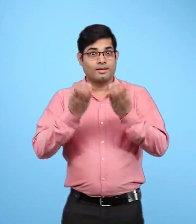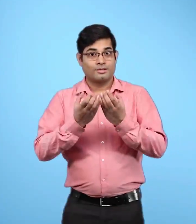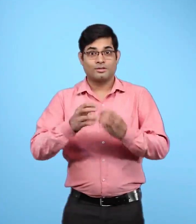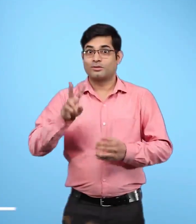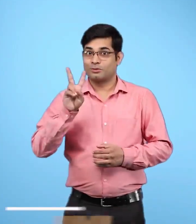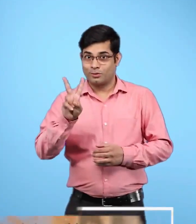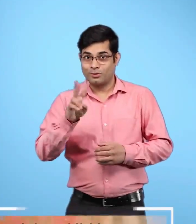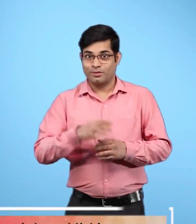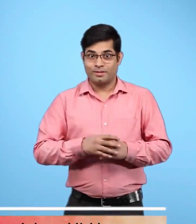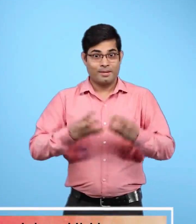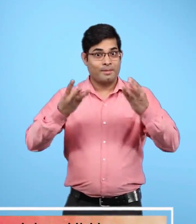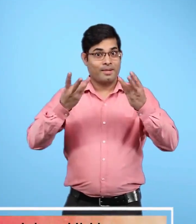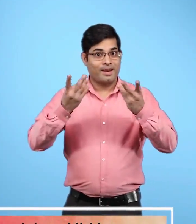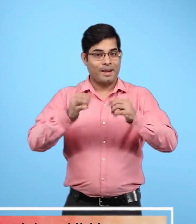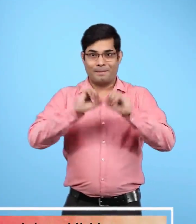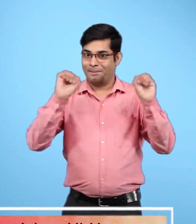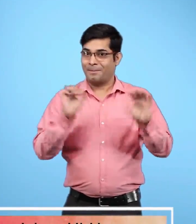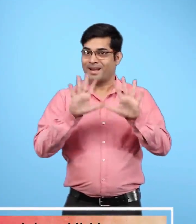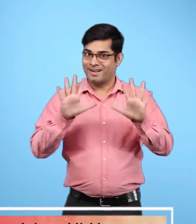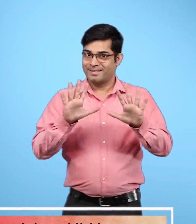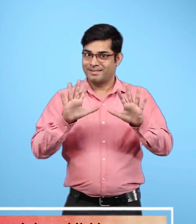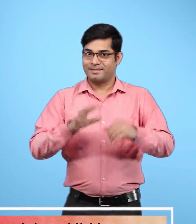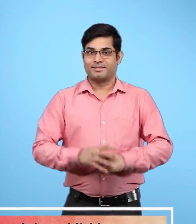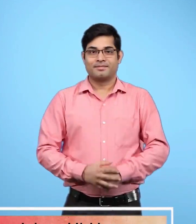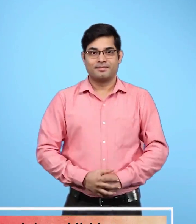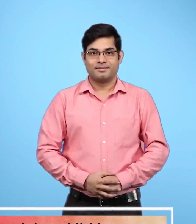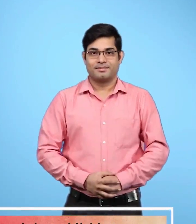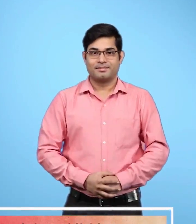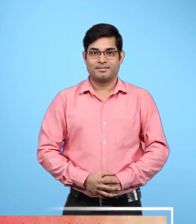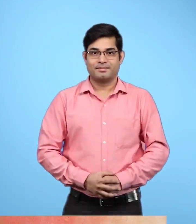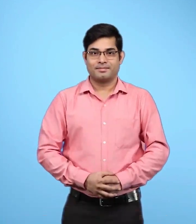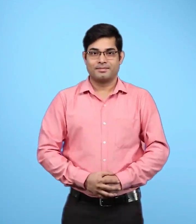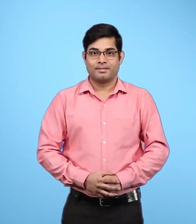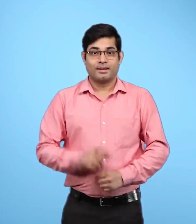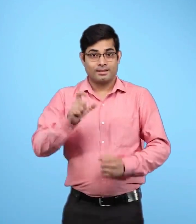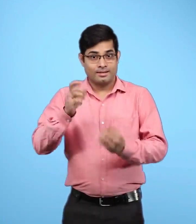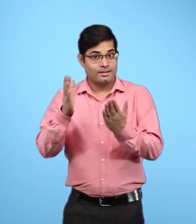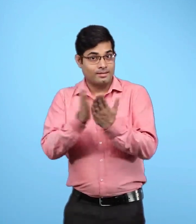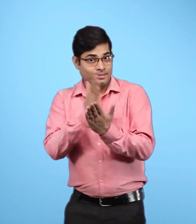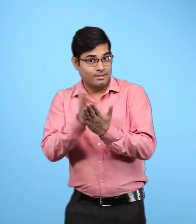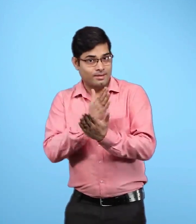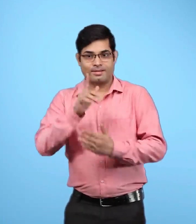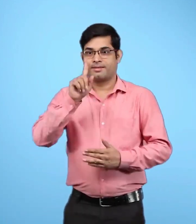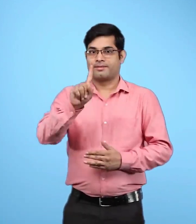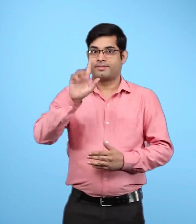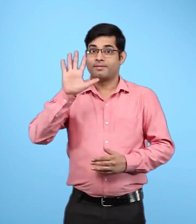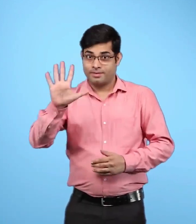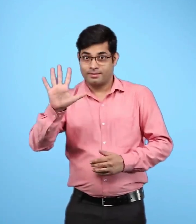Mathematics Class 2, titled Math Magic 2. This is the Chapter